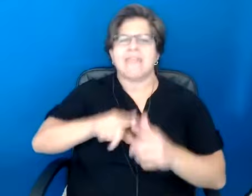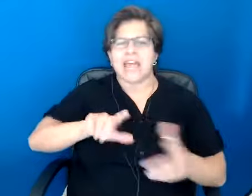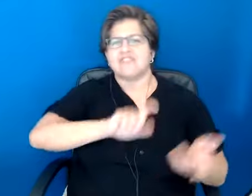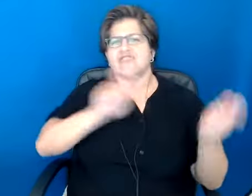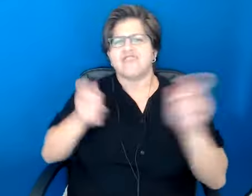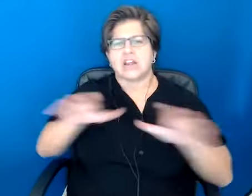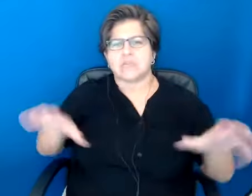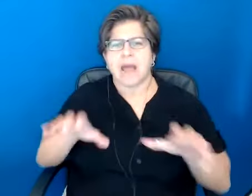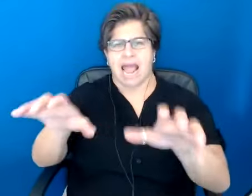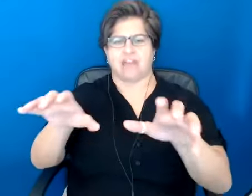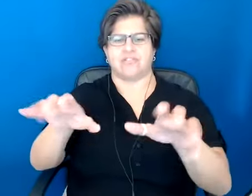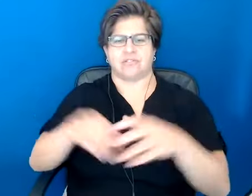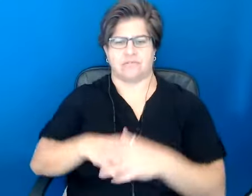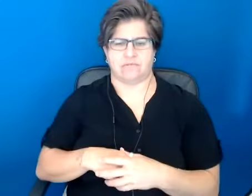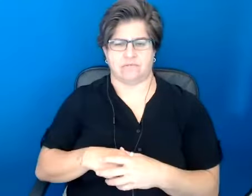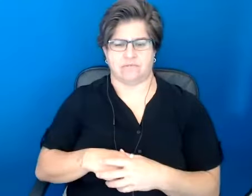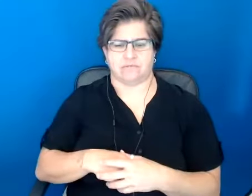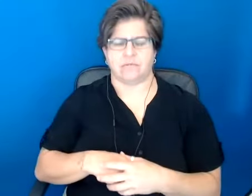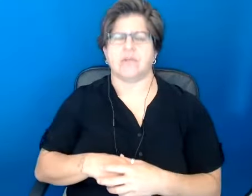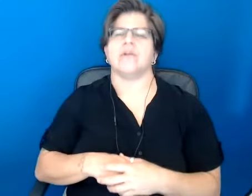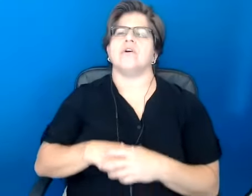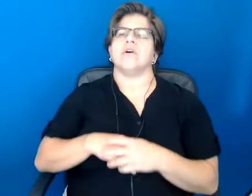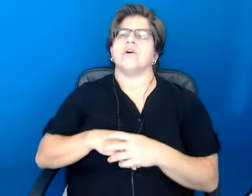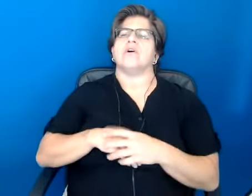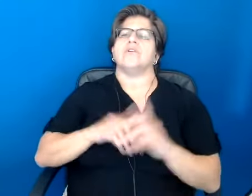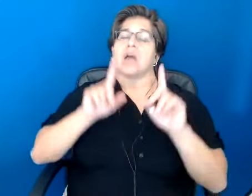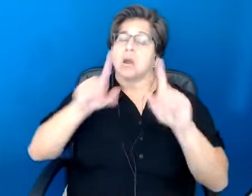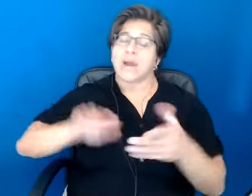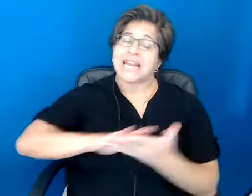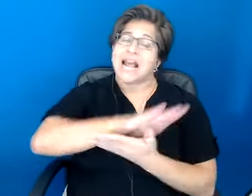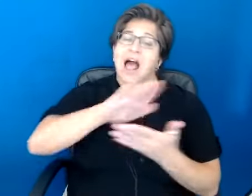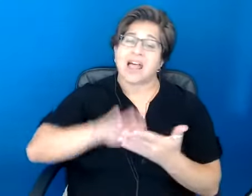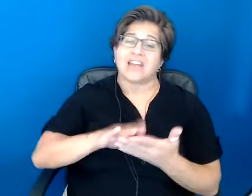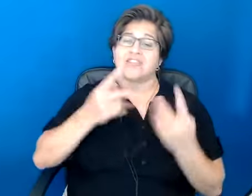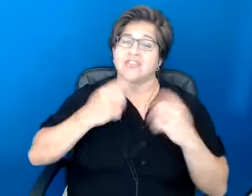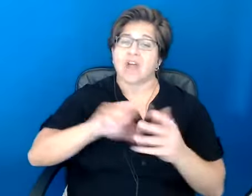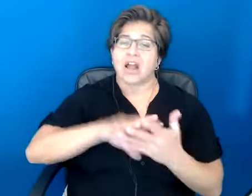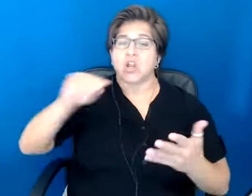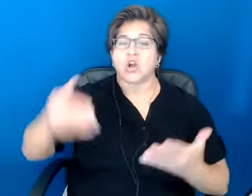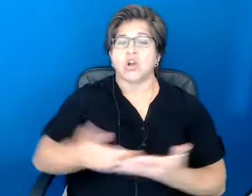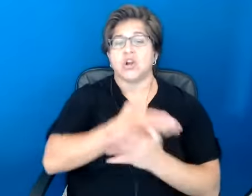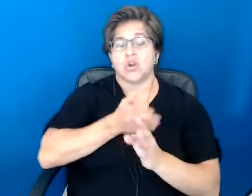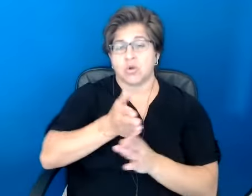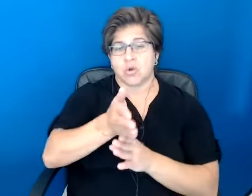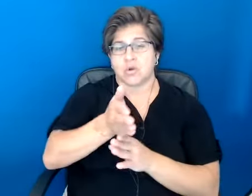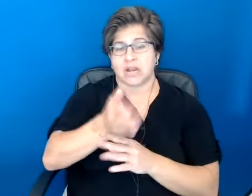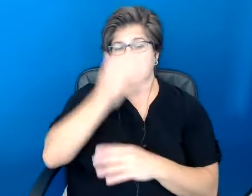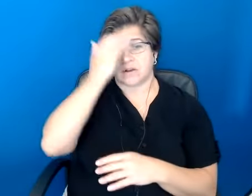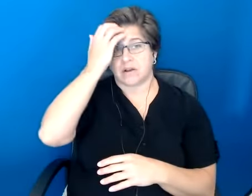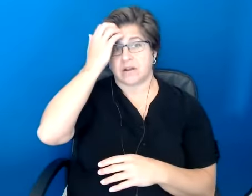acceptance. And then I started to change my attitude. And then I started action. So when I started doing them, after going